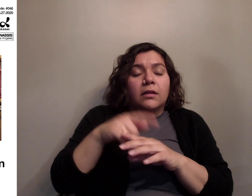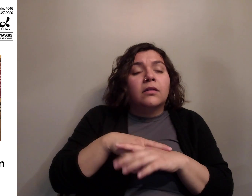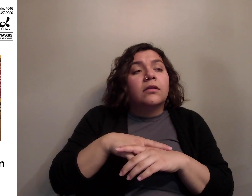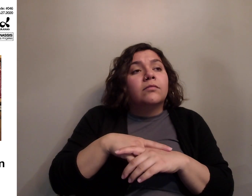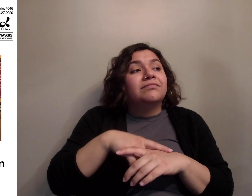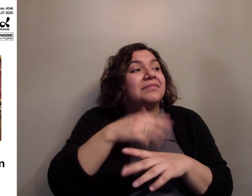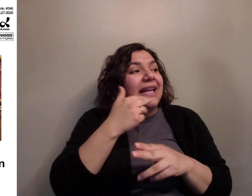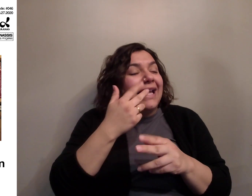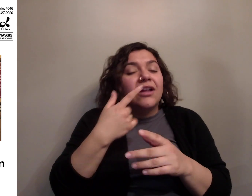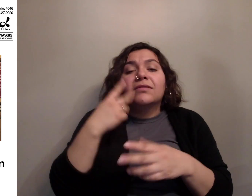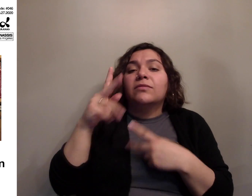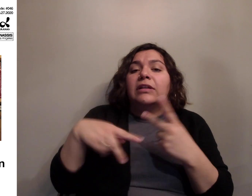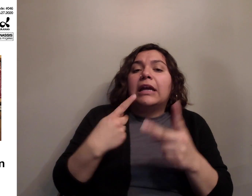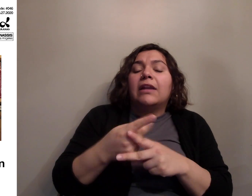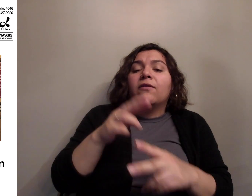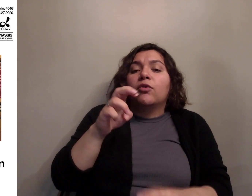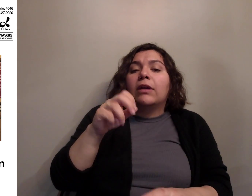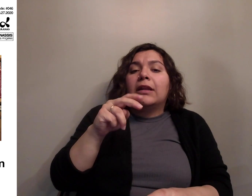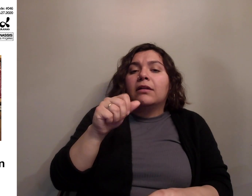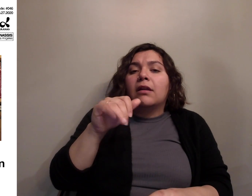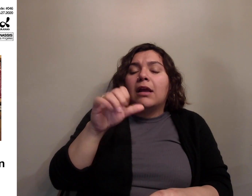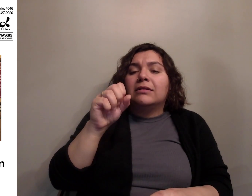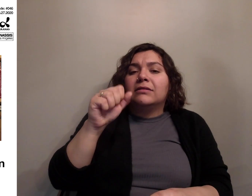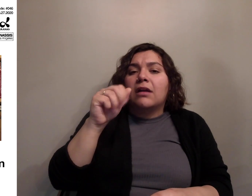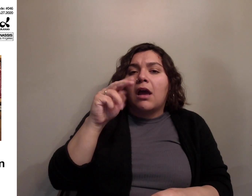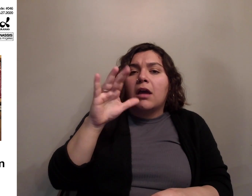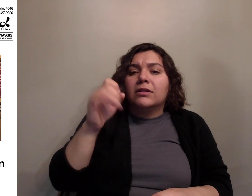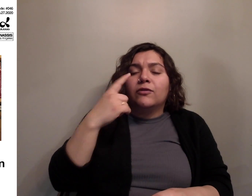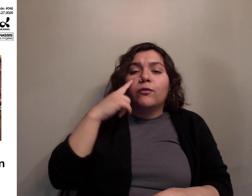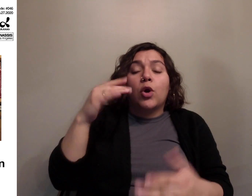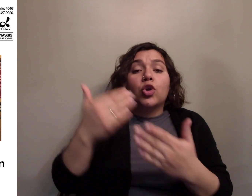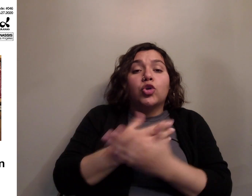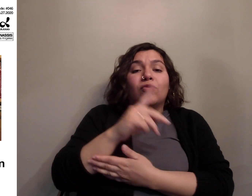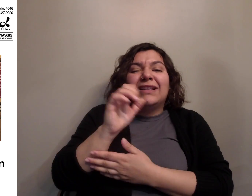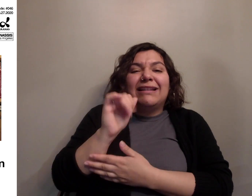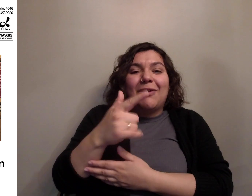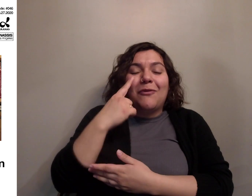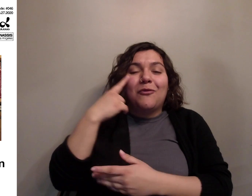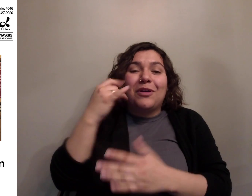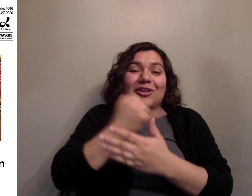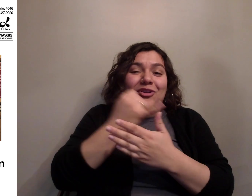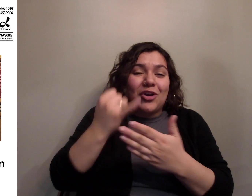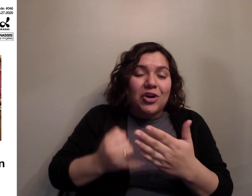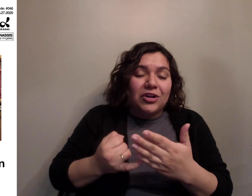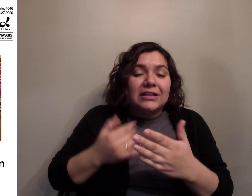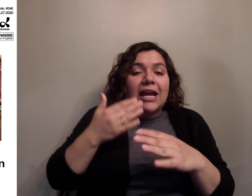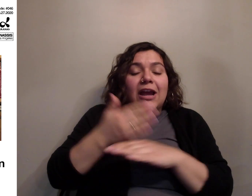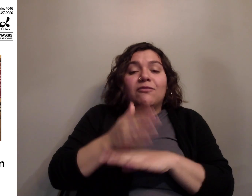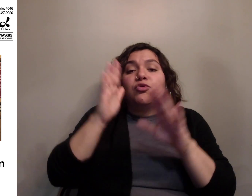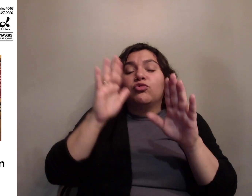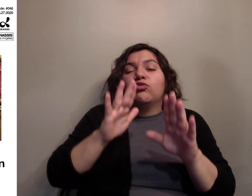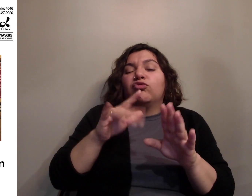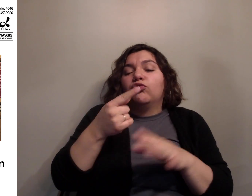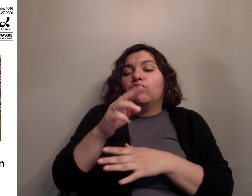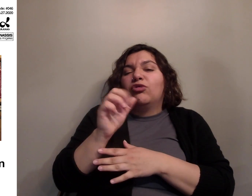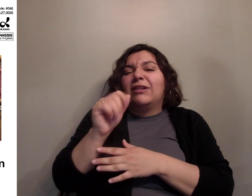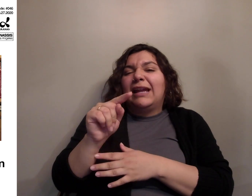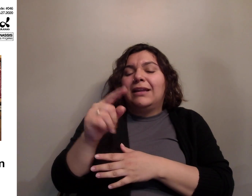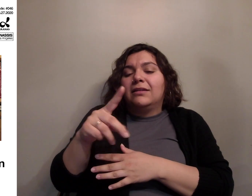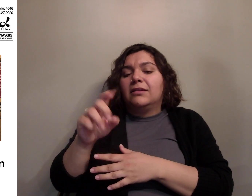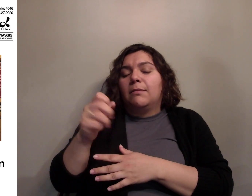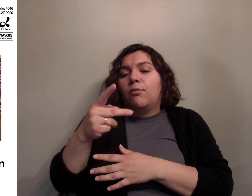little hope of some kind of renaissance of the New Deal for the arts that happened after the Great Depression